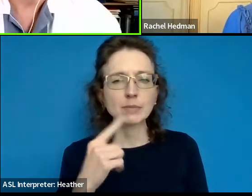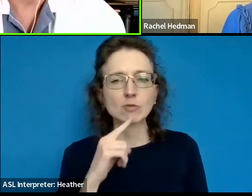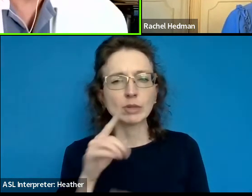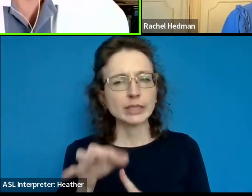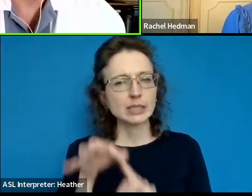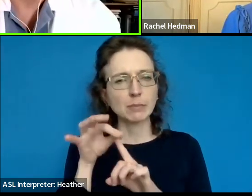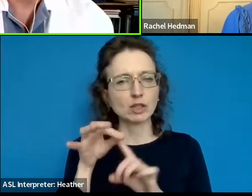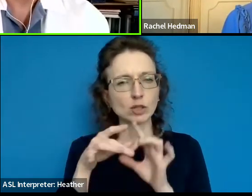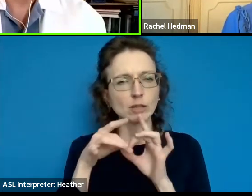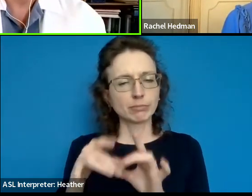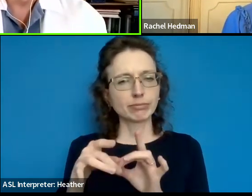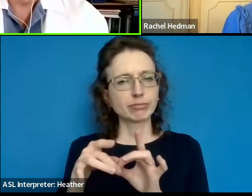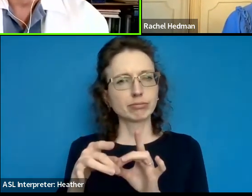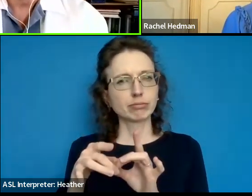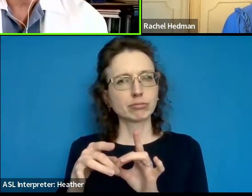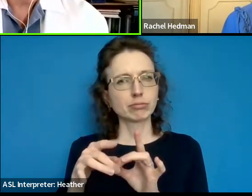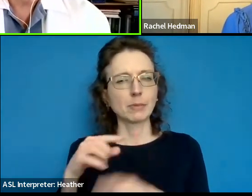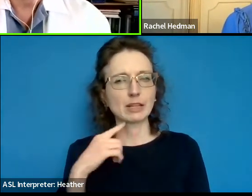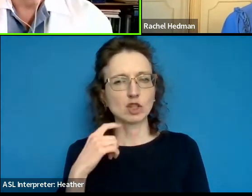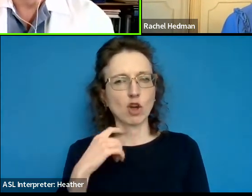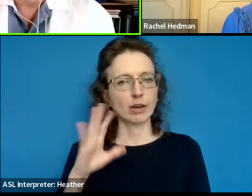Yeah, that's a good question.